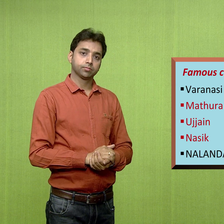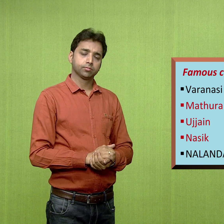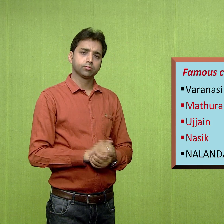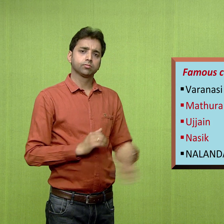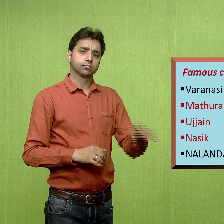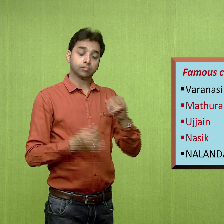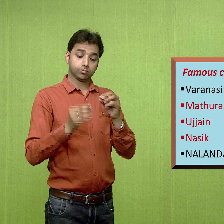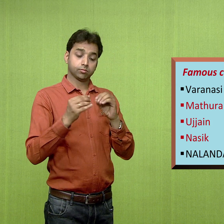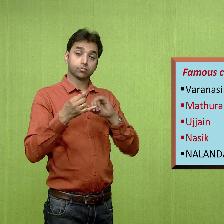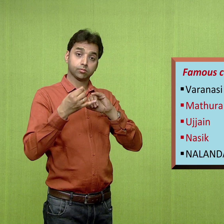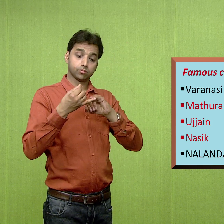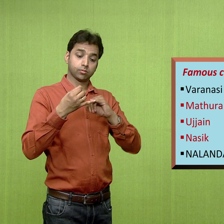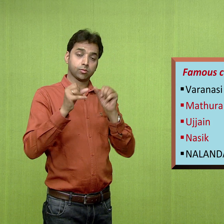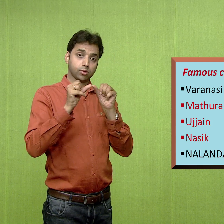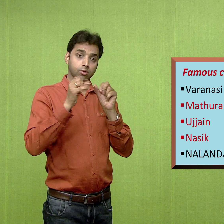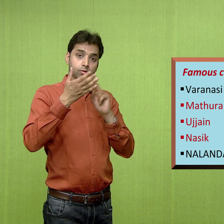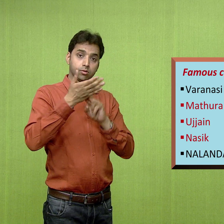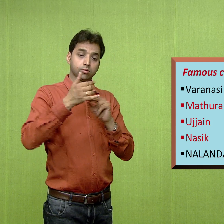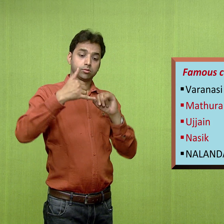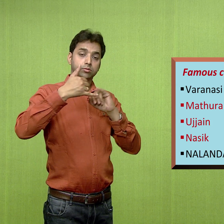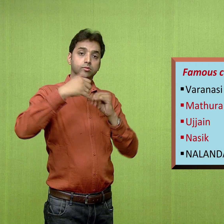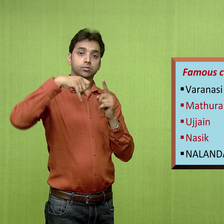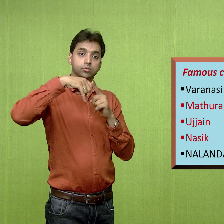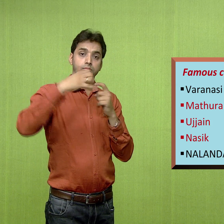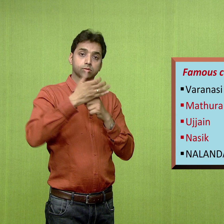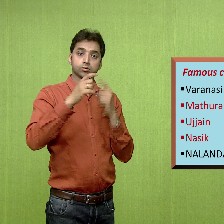Sanskrit was the chief medium of instruction.